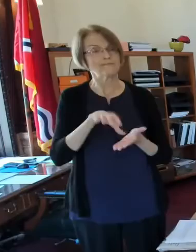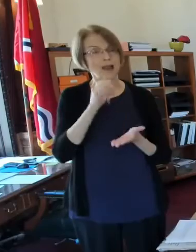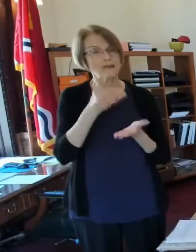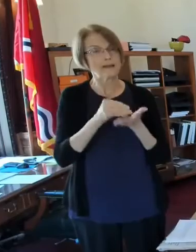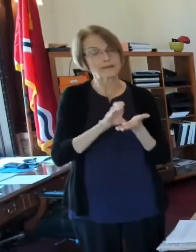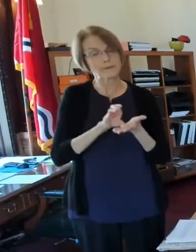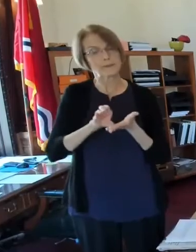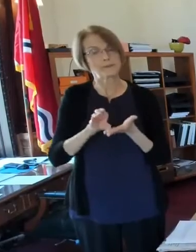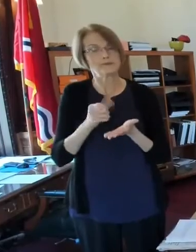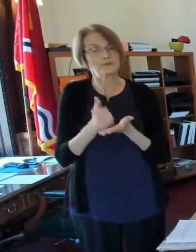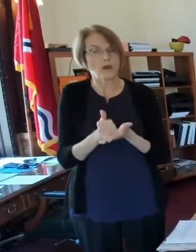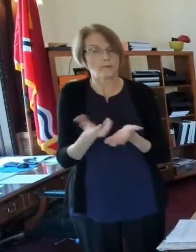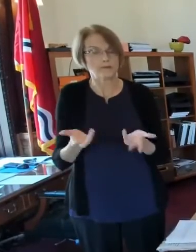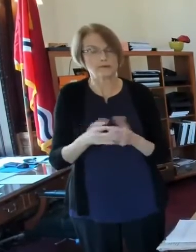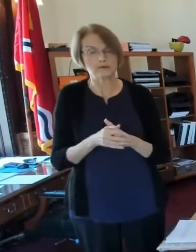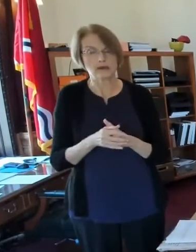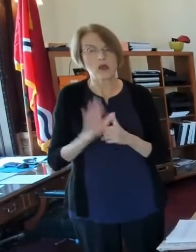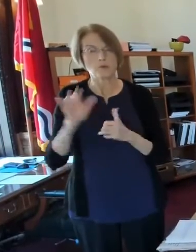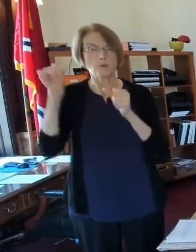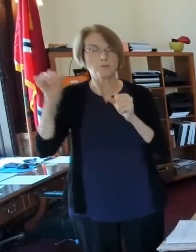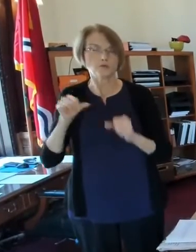And we'll post a couple of pictures.